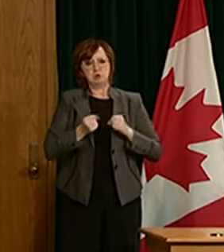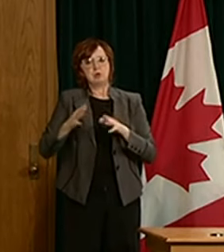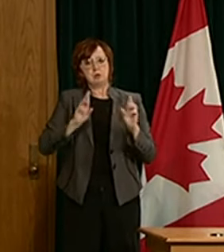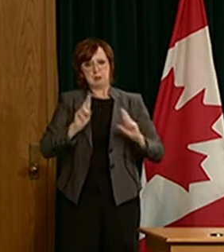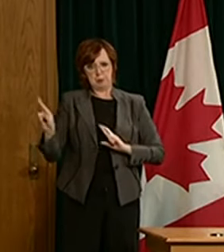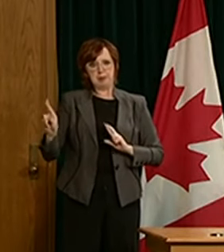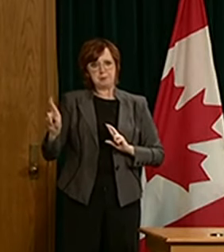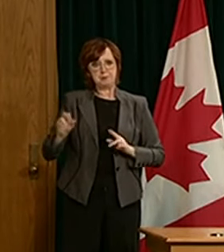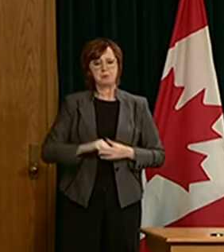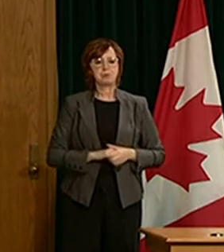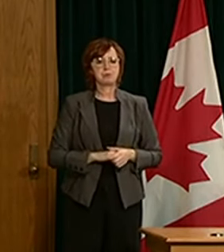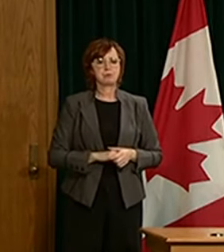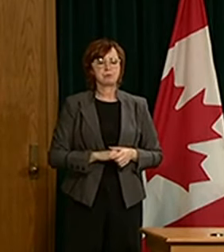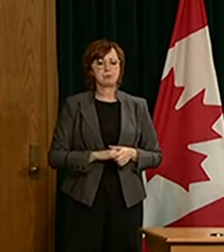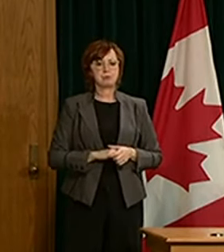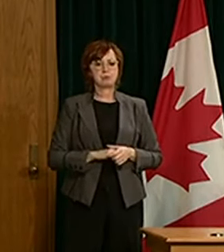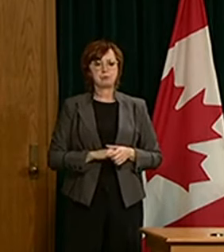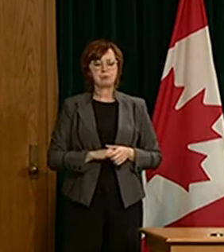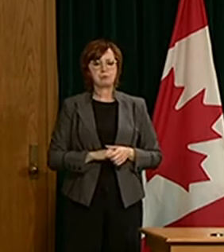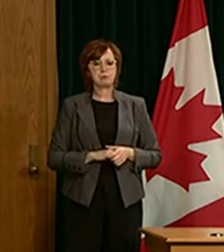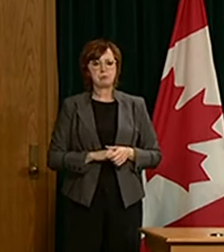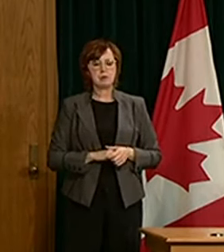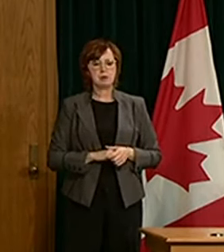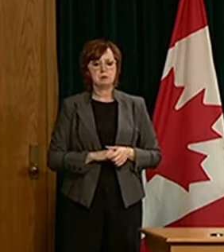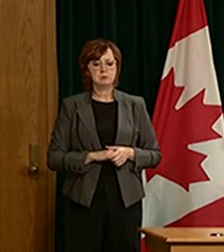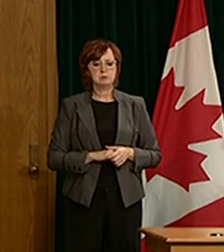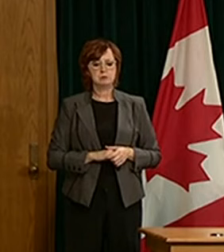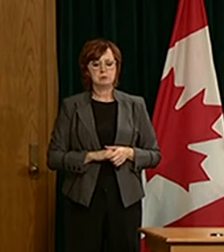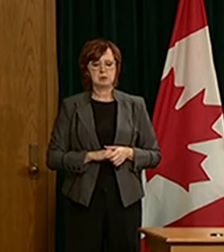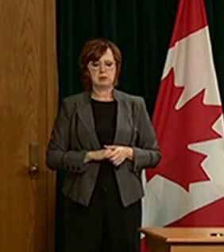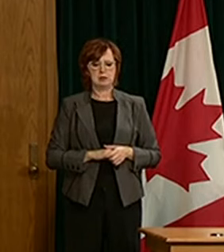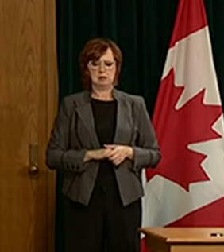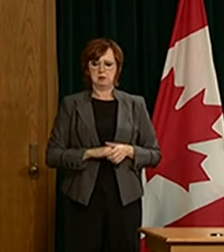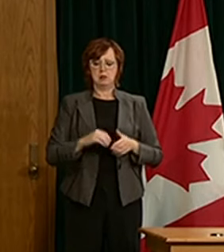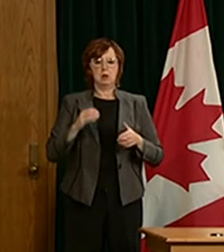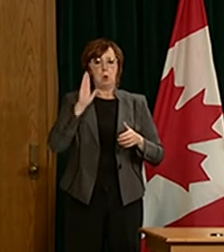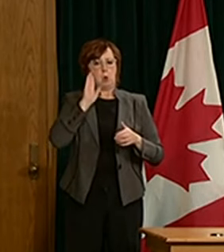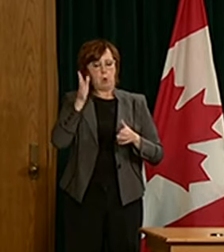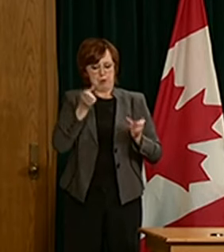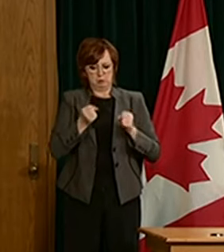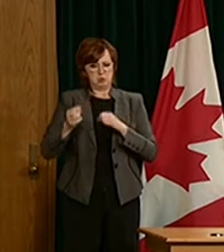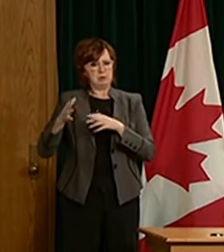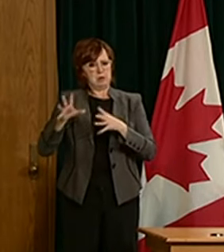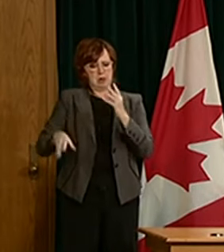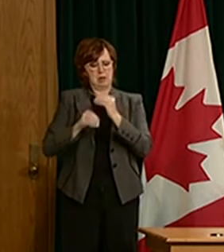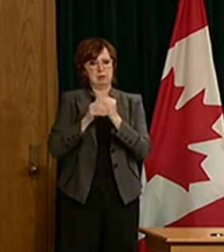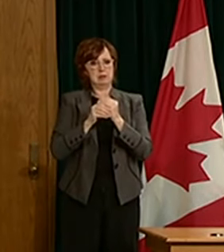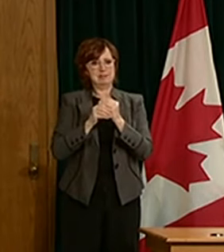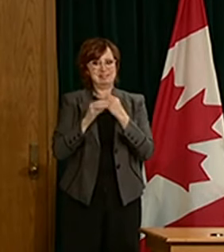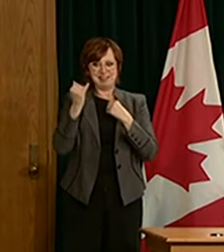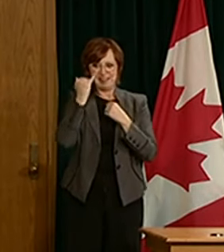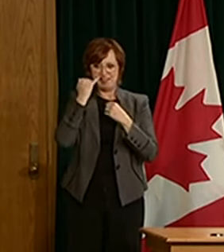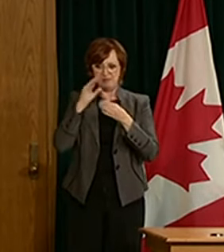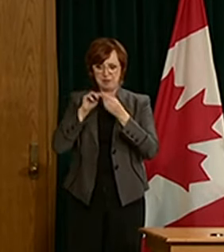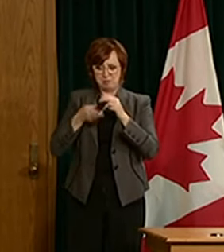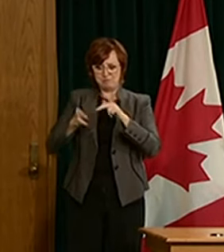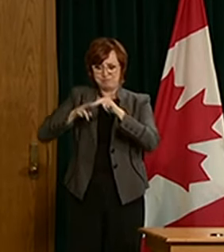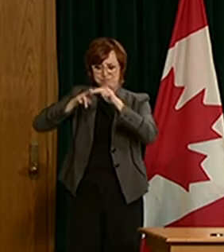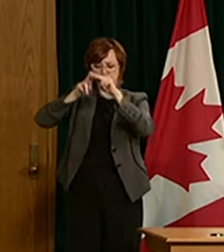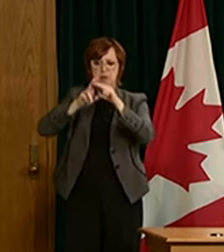be creating additional community treatment capacity to manage the surges in demand.